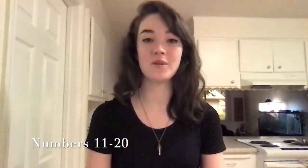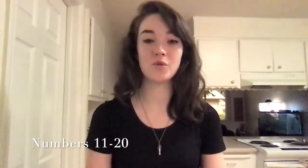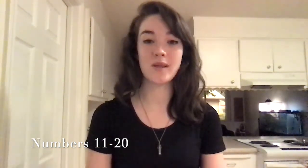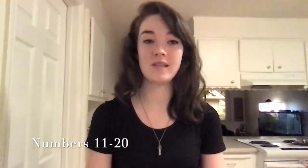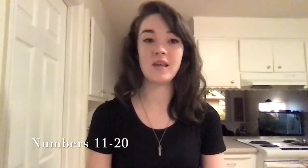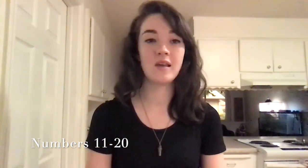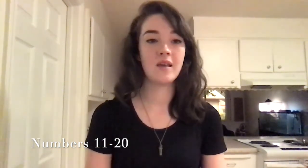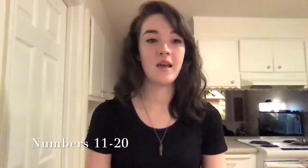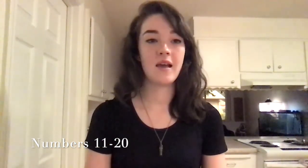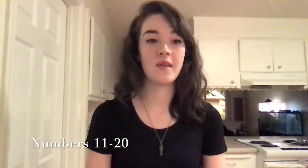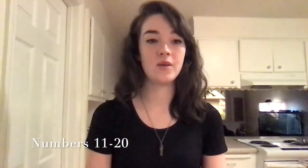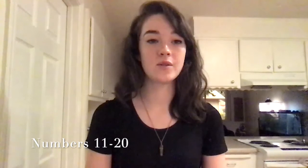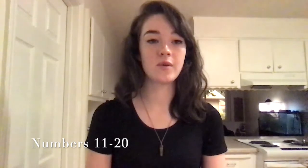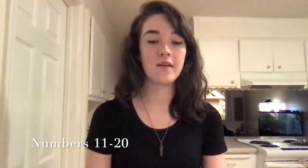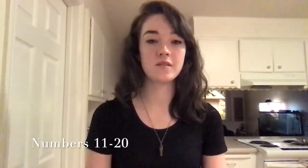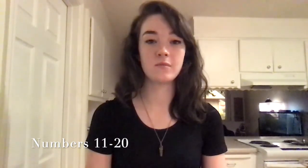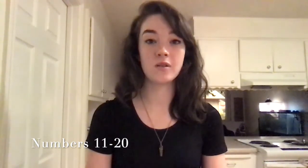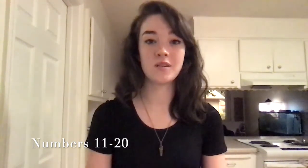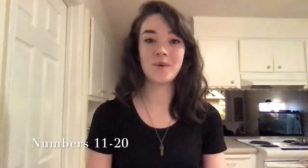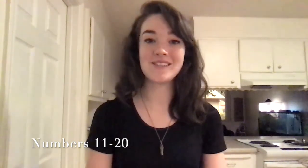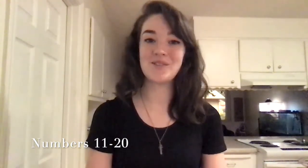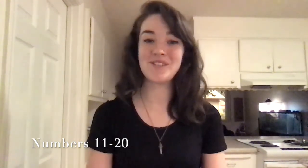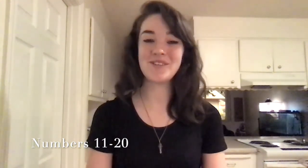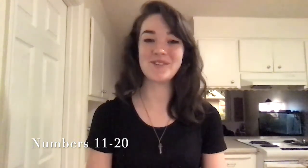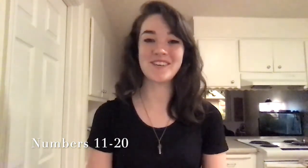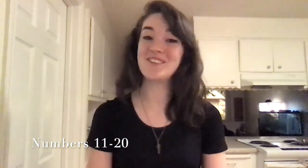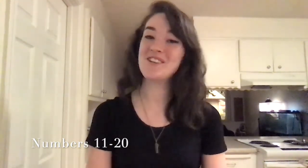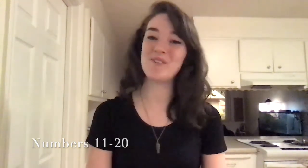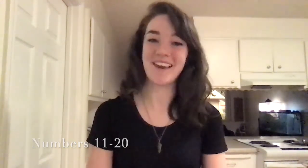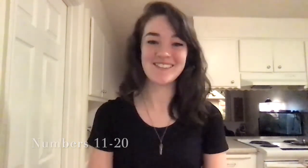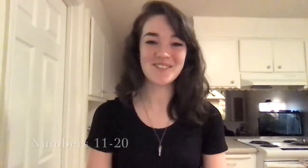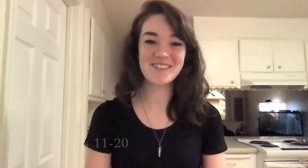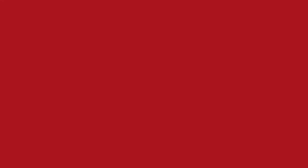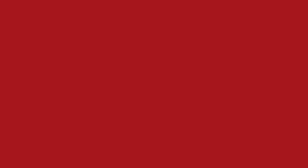20. And then you also have some alternate ways to do it too. So good job, you guys. That was awesome.